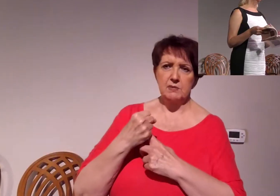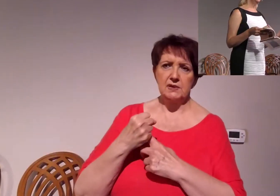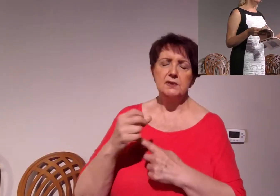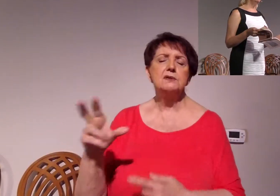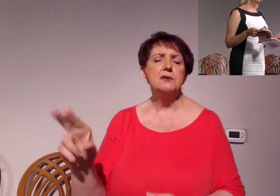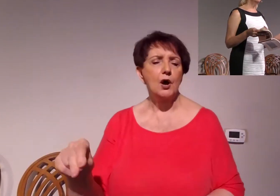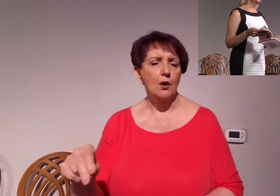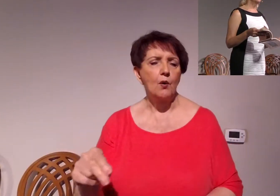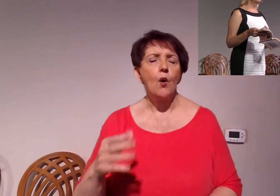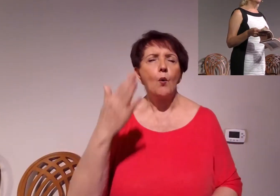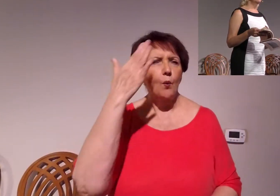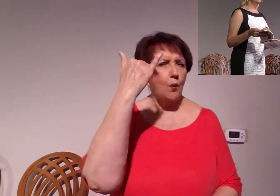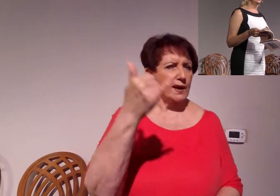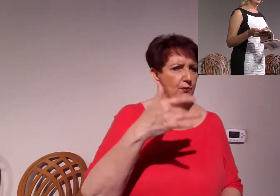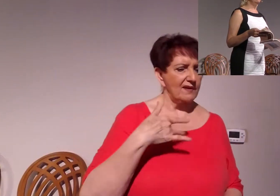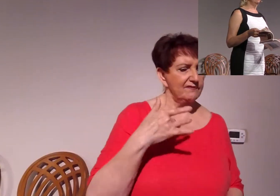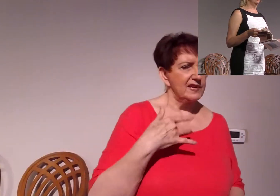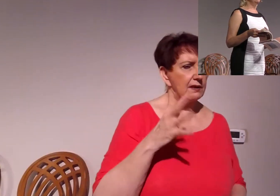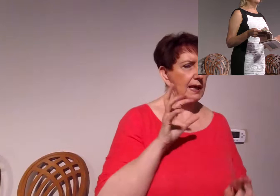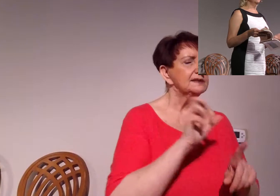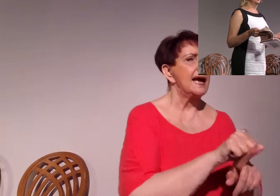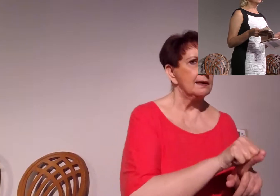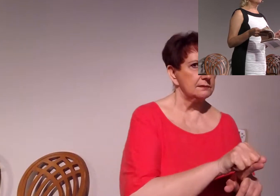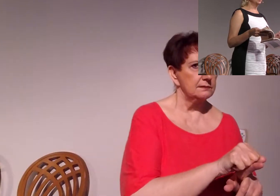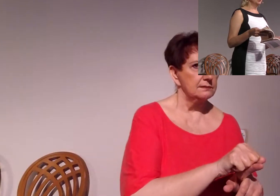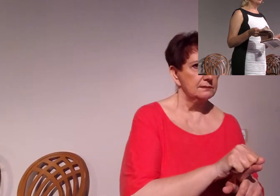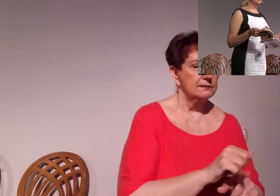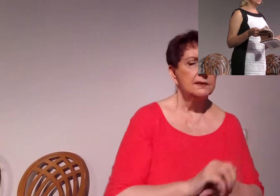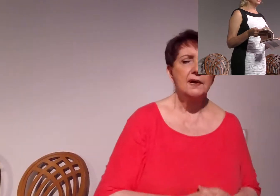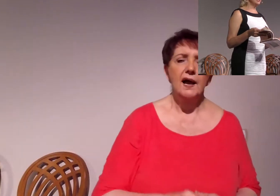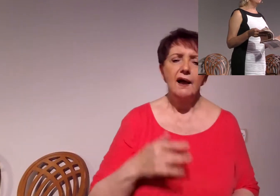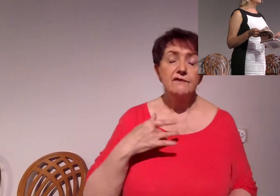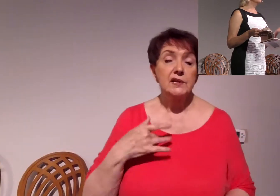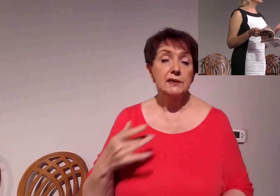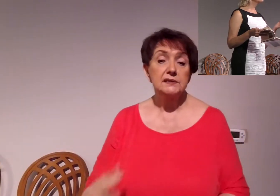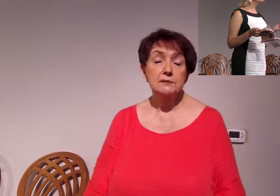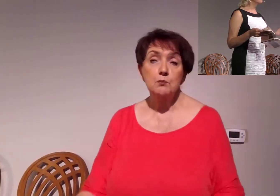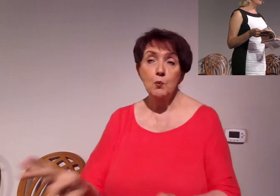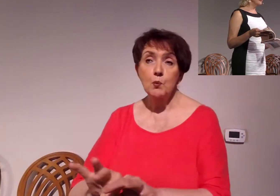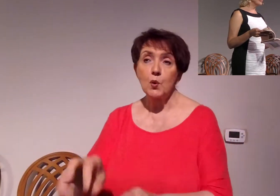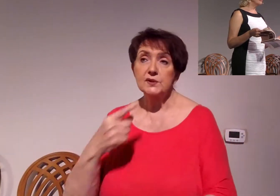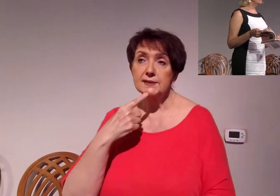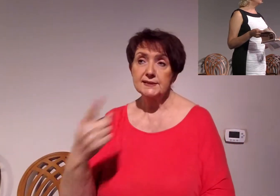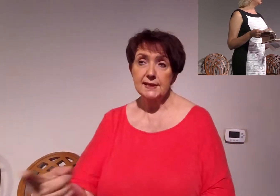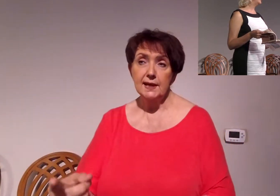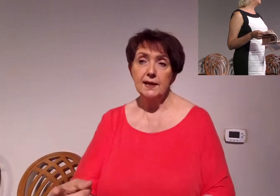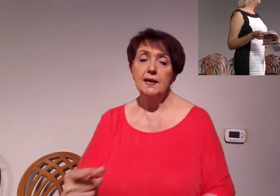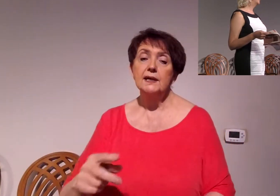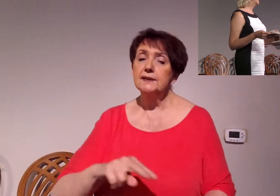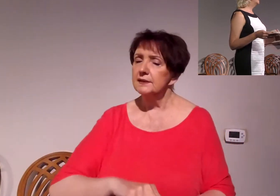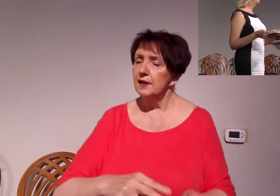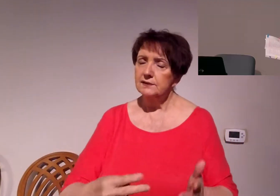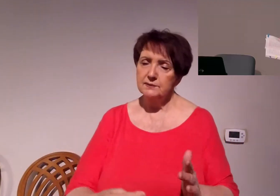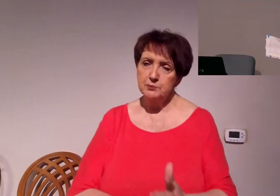Now again, over and over and over again, I feel that it's important for us to say this does not